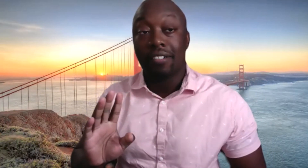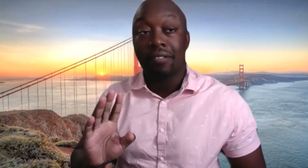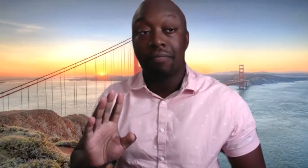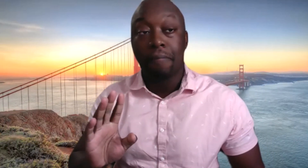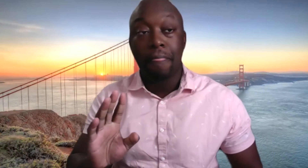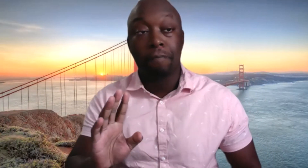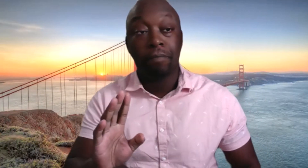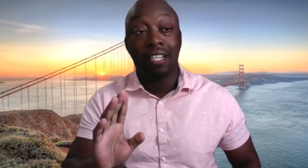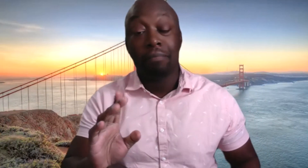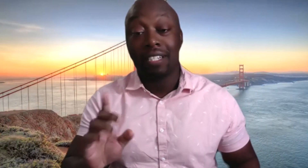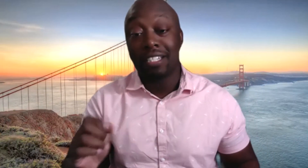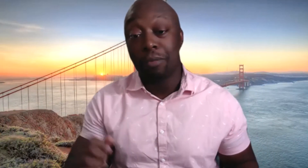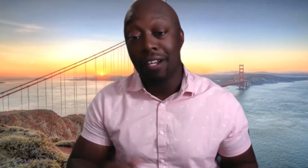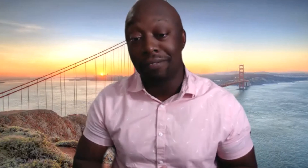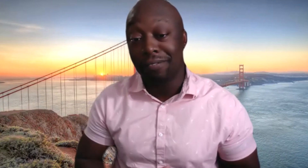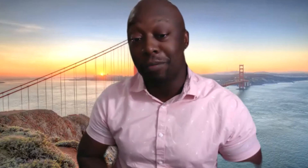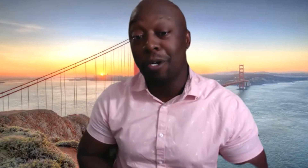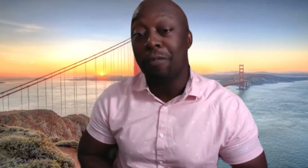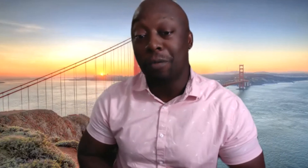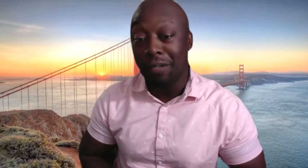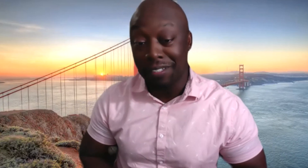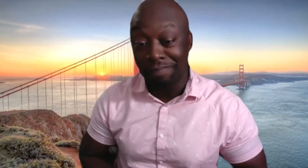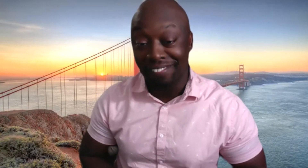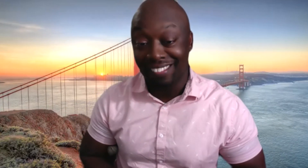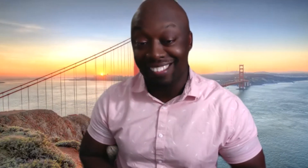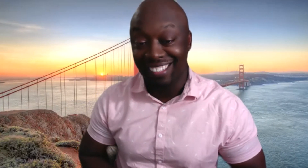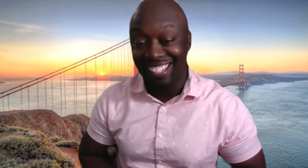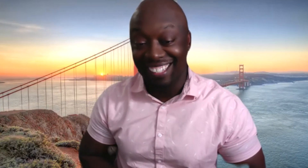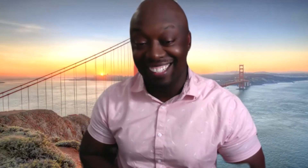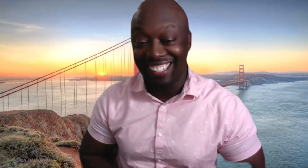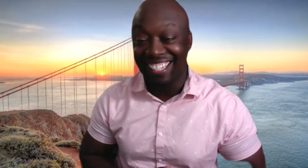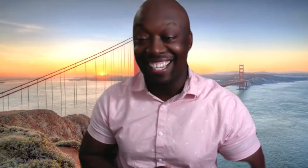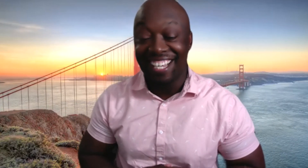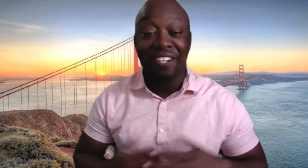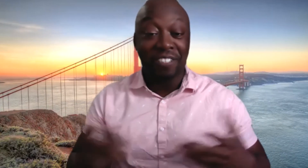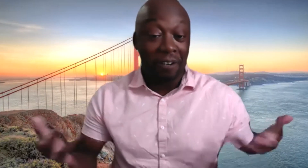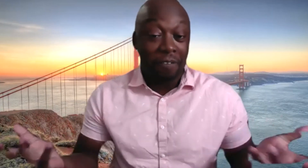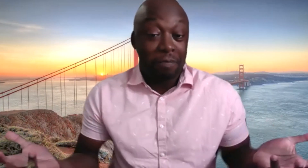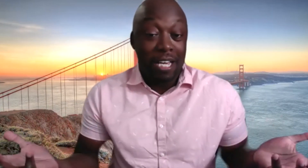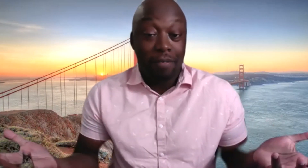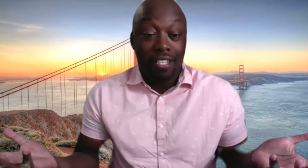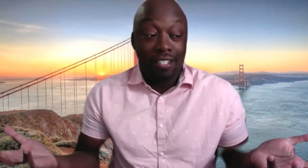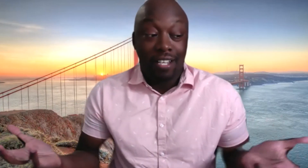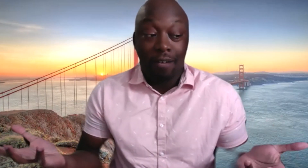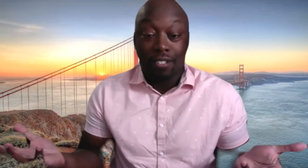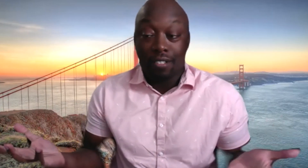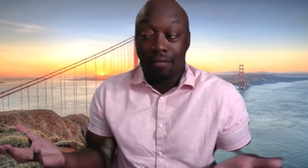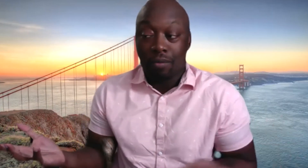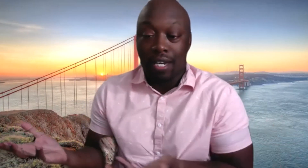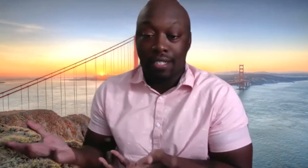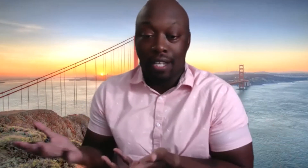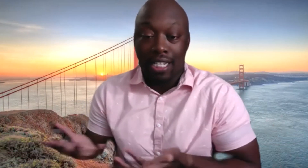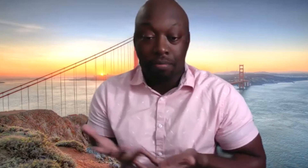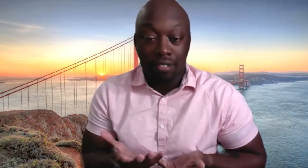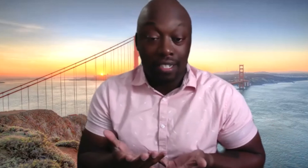crier. But guess what? We overwhelmed him. It was our first baby.